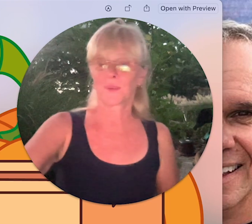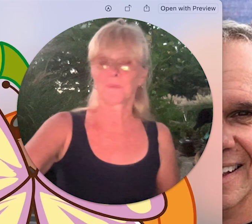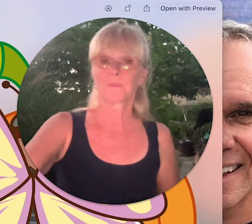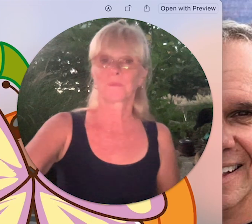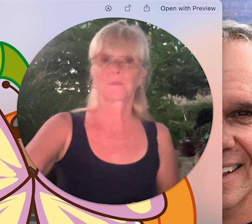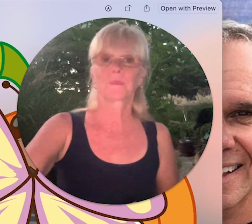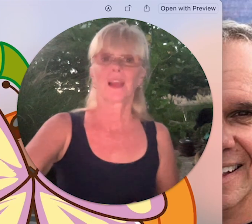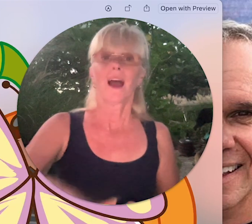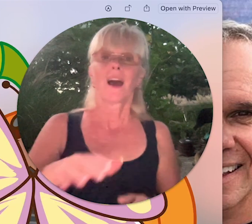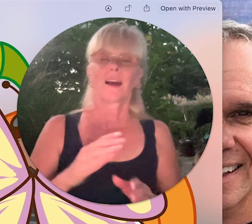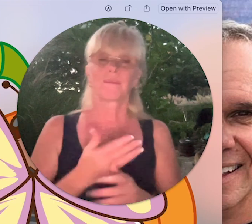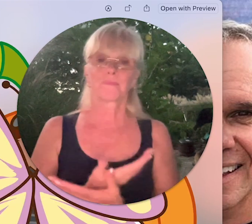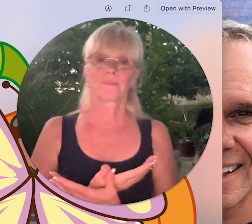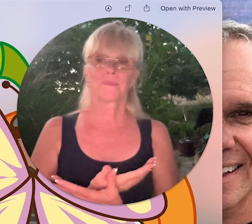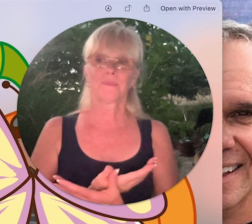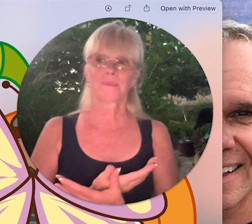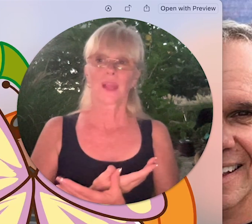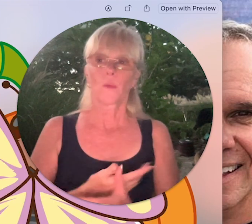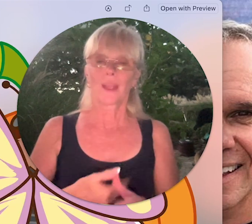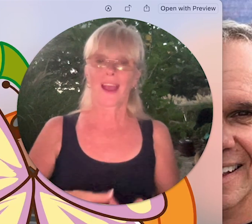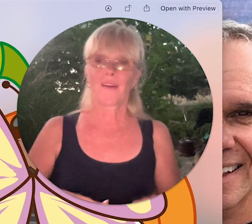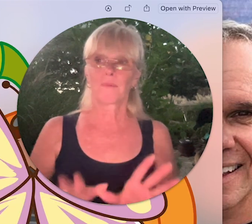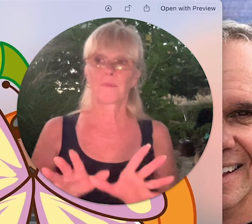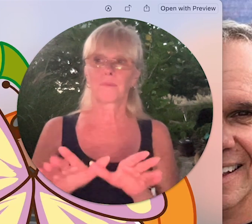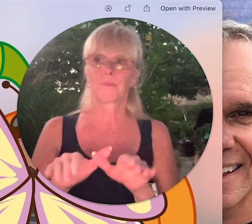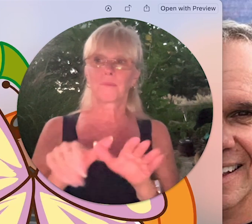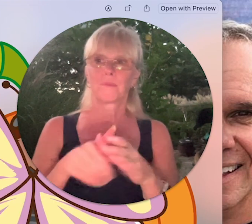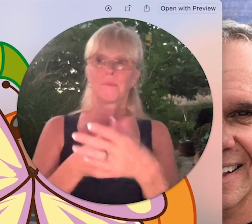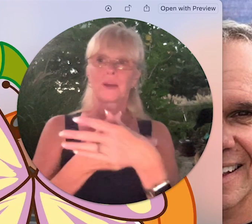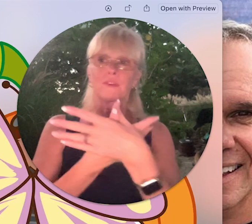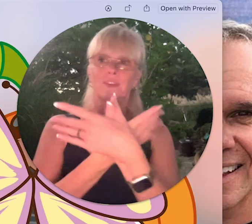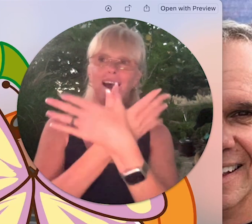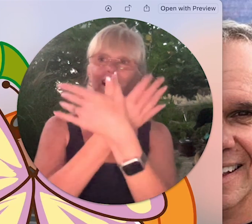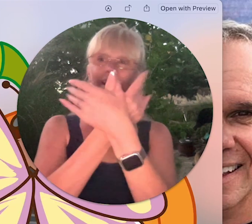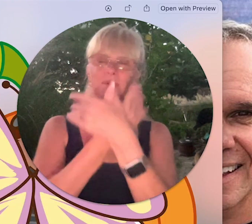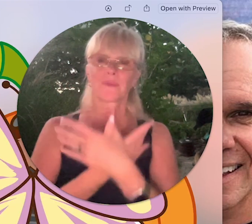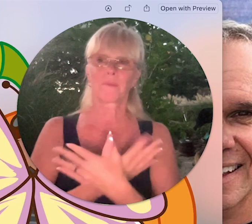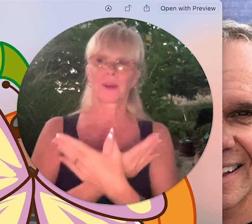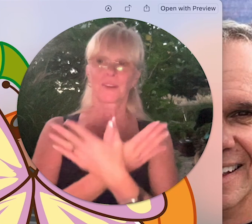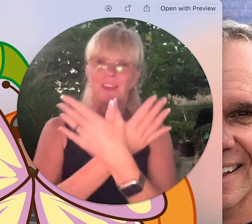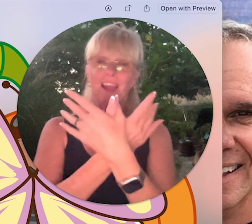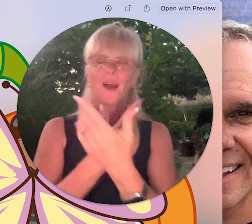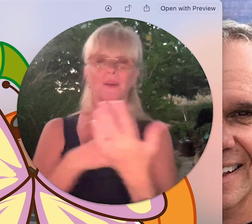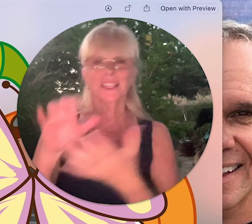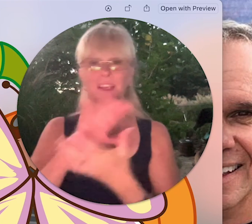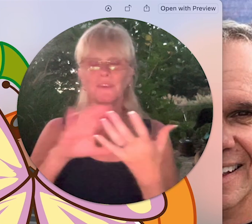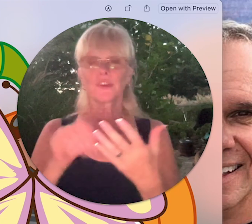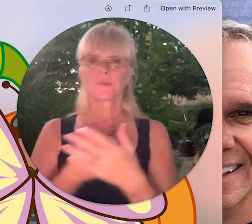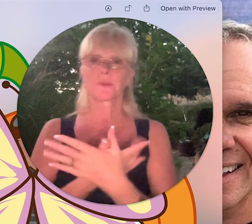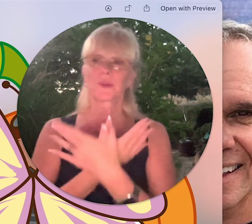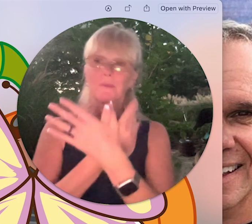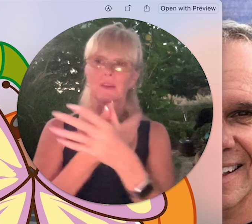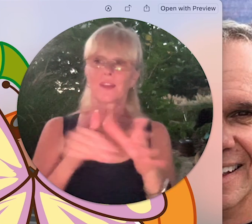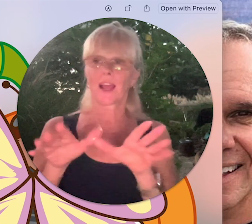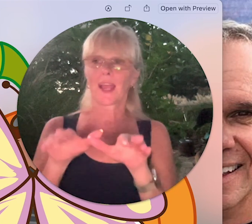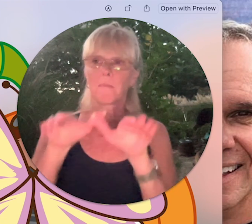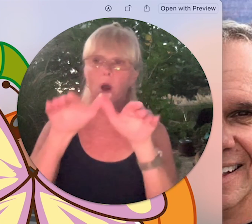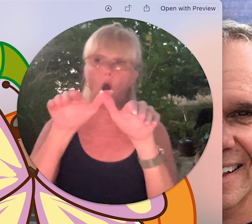we have butterfly butterfly I always get confused between butterfly and moth